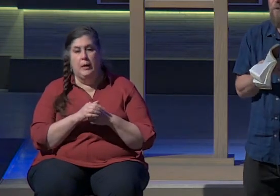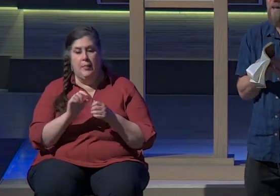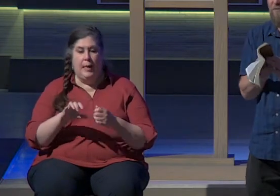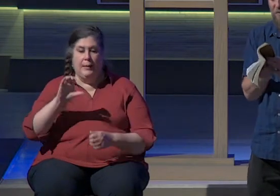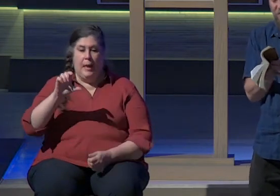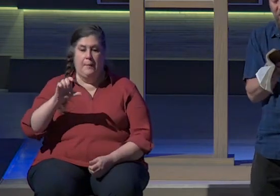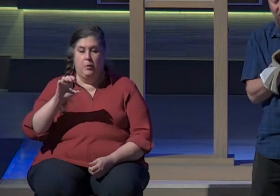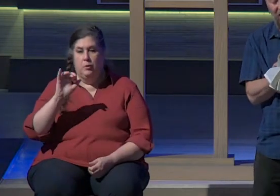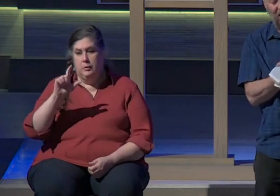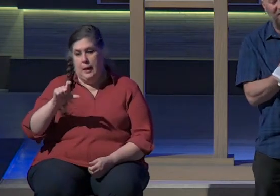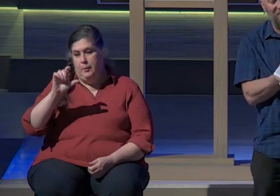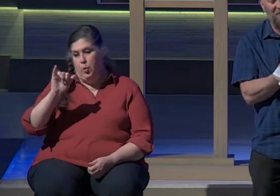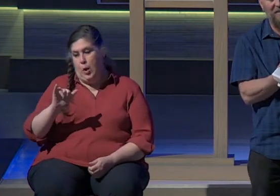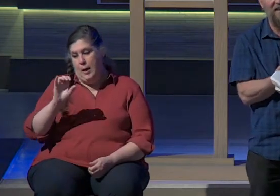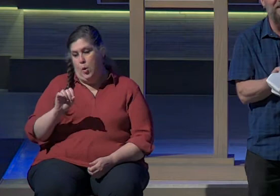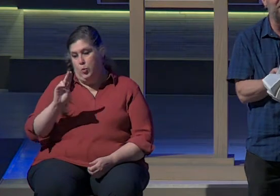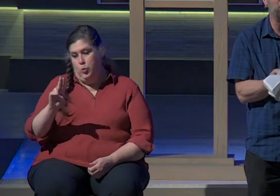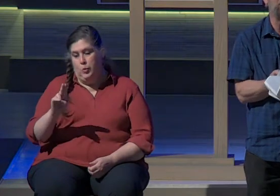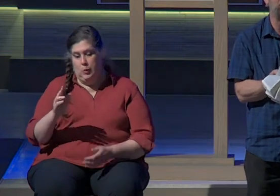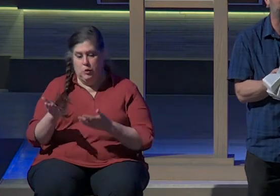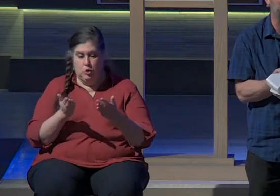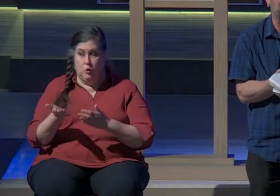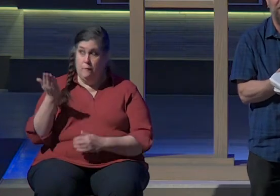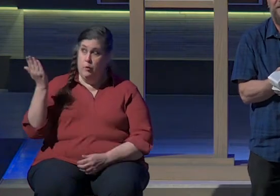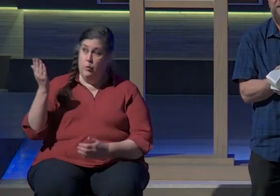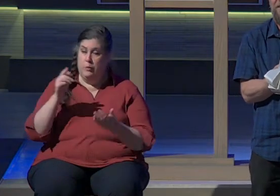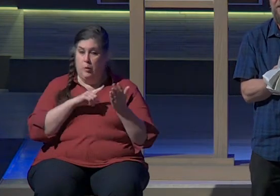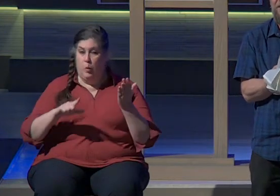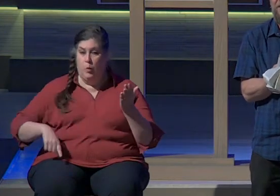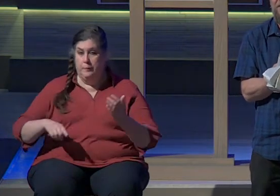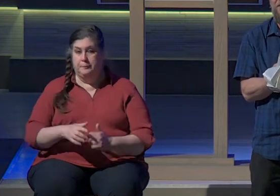capital Y-O-U at the end of verse 10 is what? The Lord.